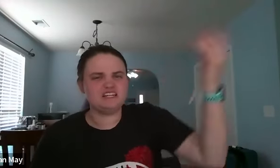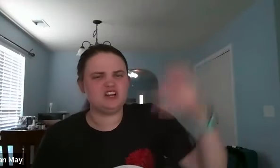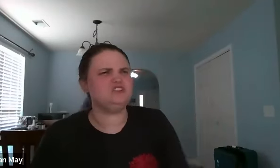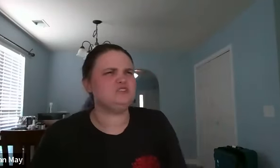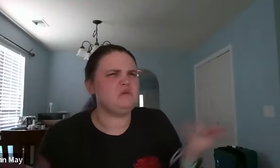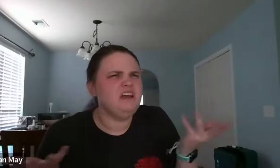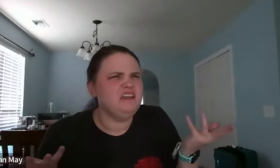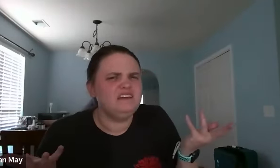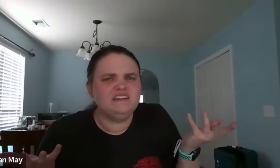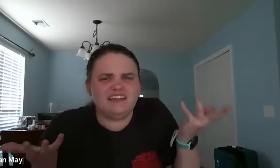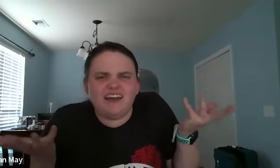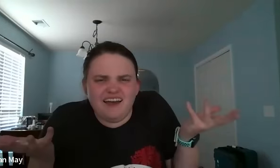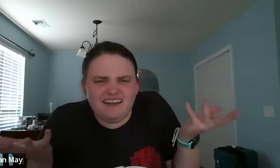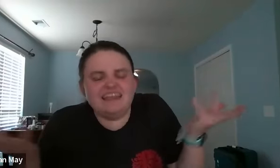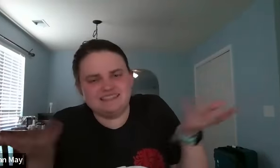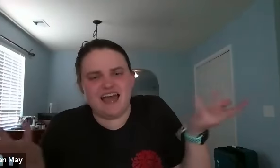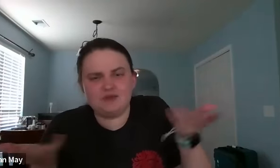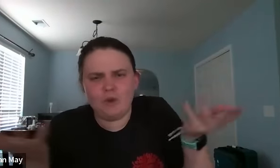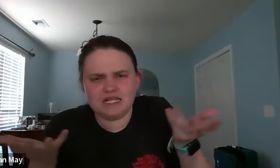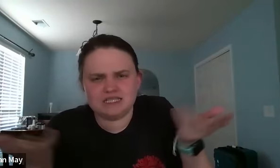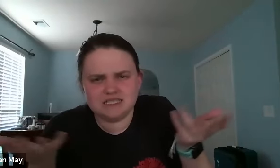talk to you, and you're like, what? Like, it's that what.